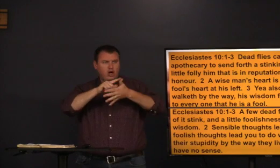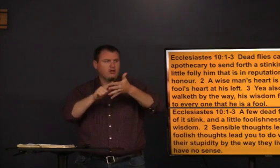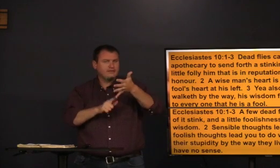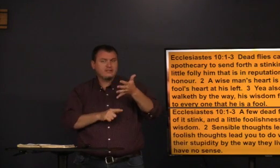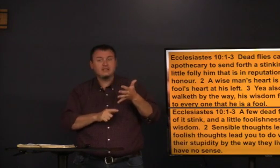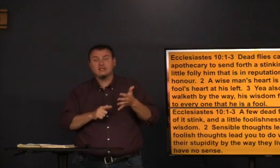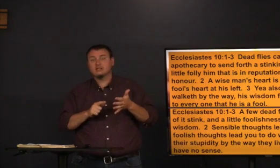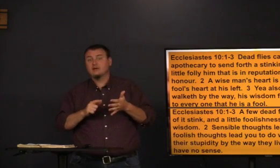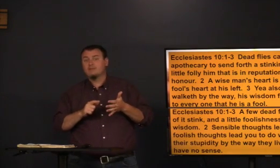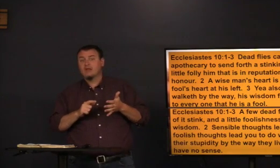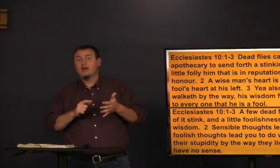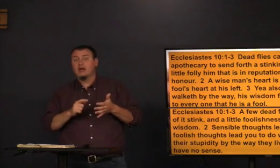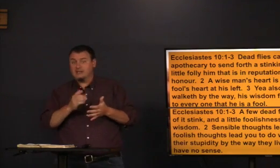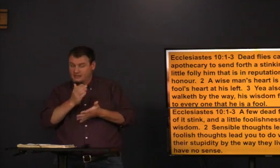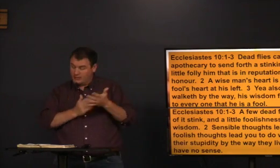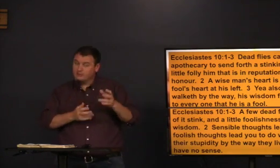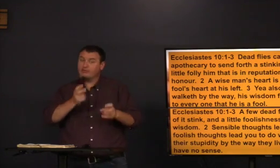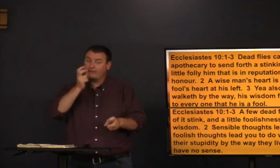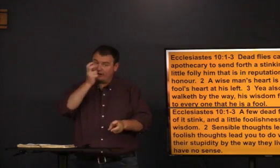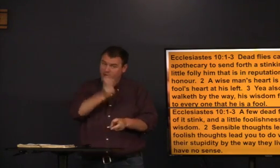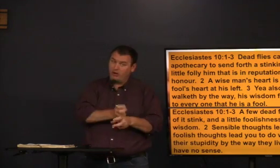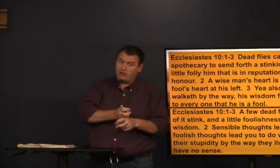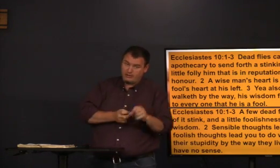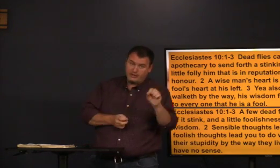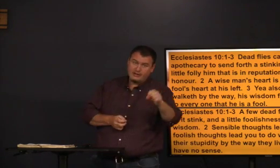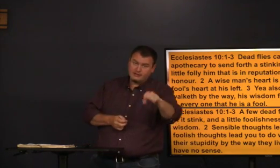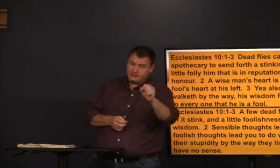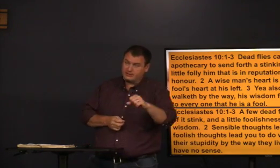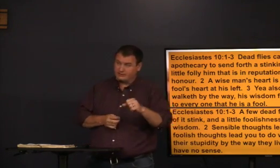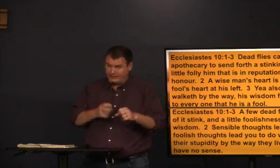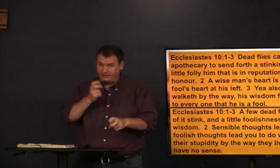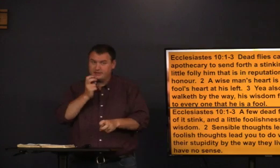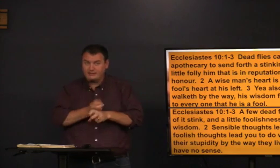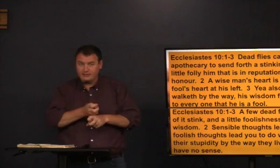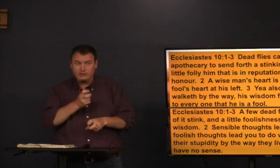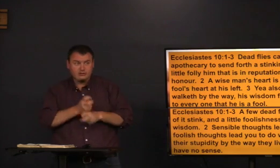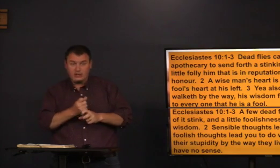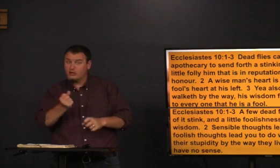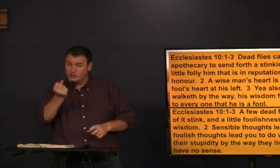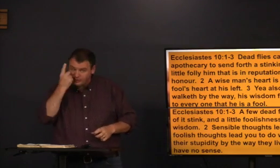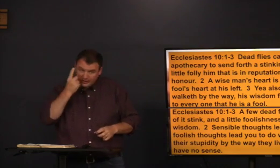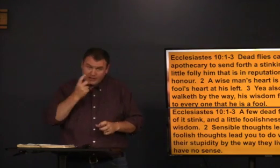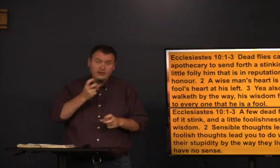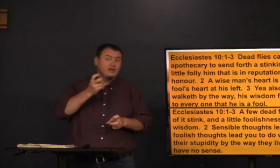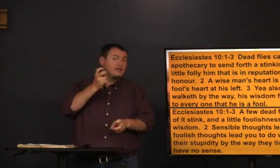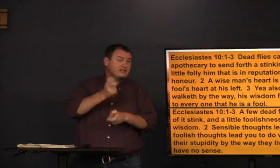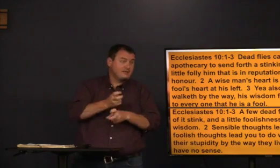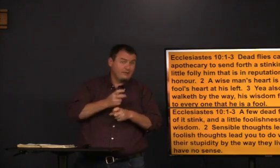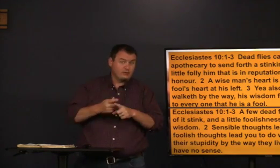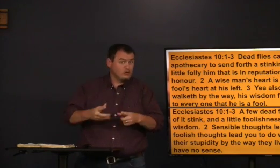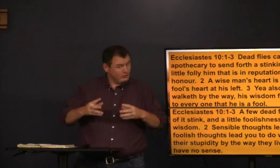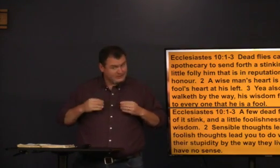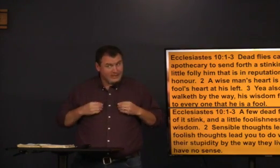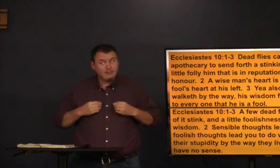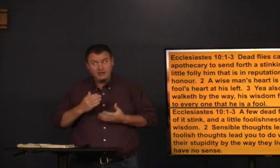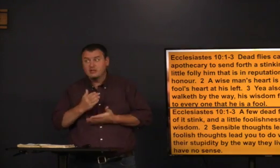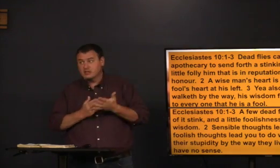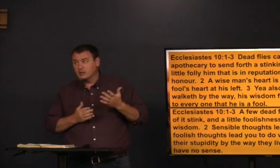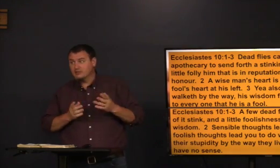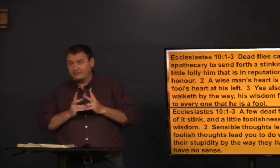all of these things. And some is very hard, yes. It's very difficult to understand. It's difficult to accept. Some is